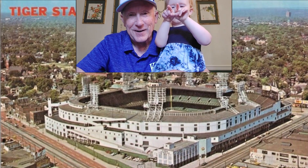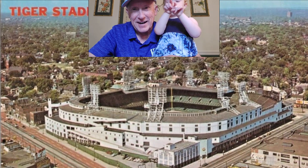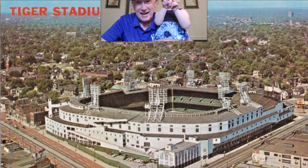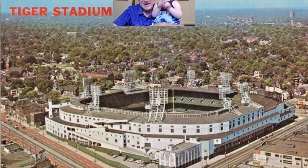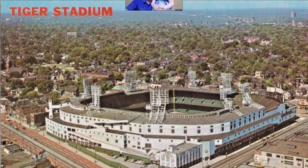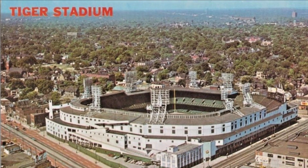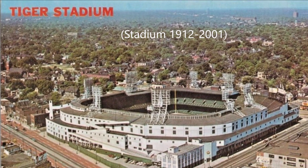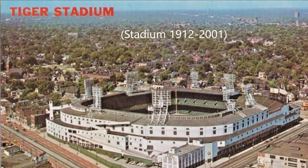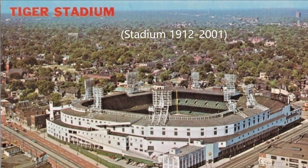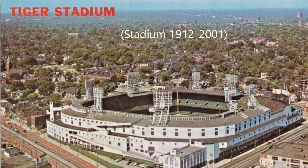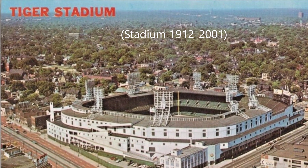Okay.